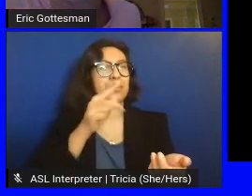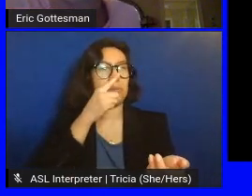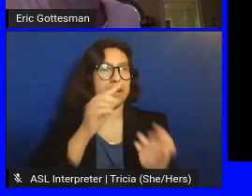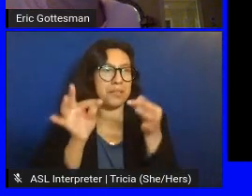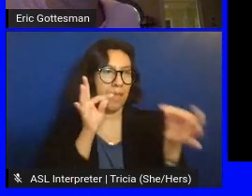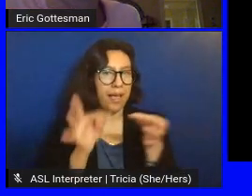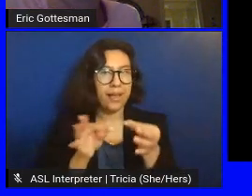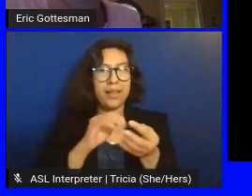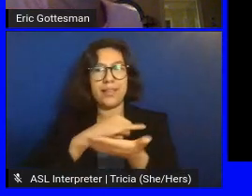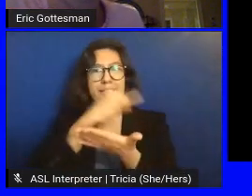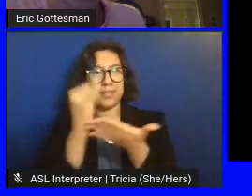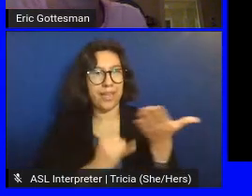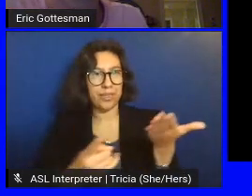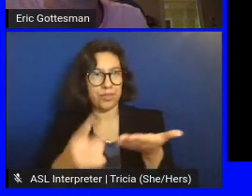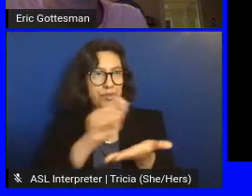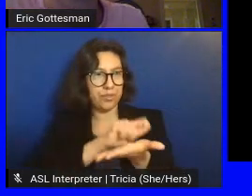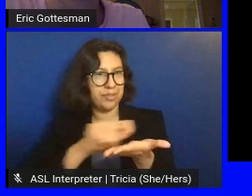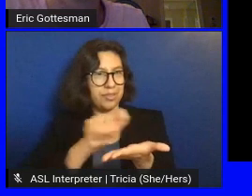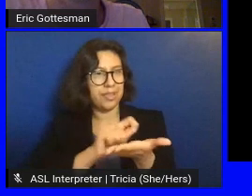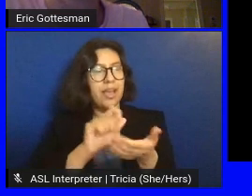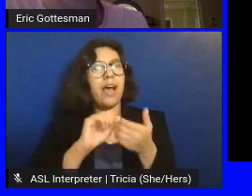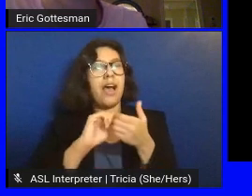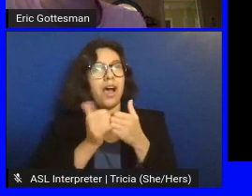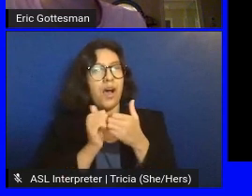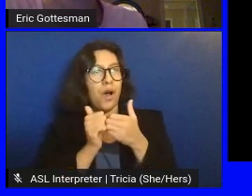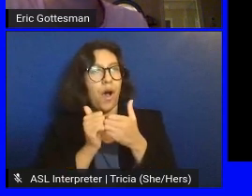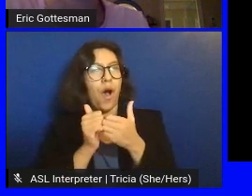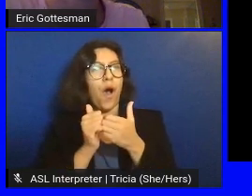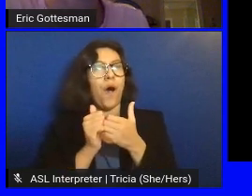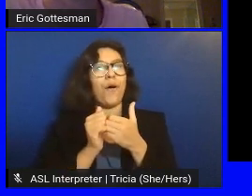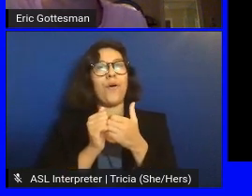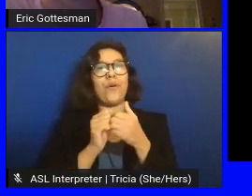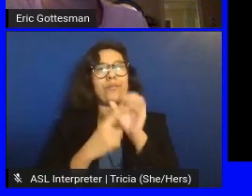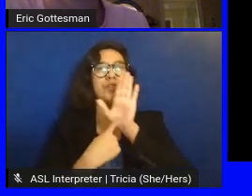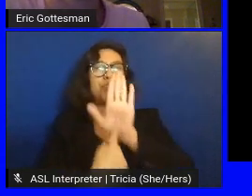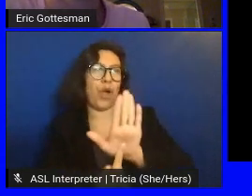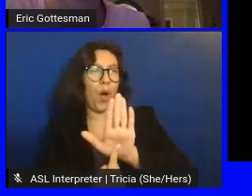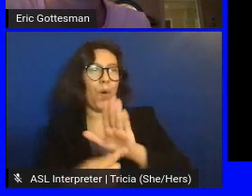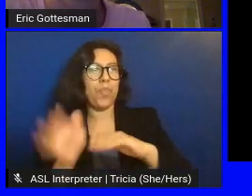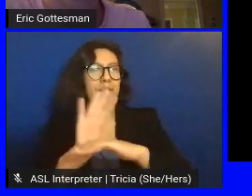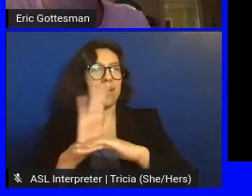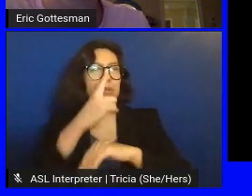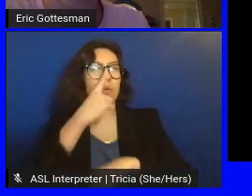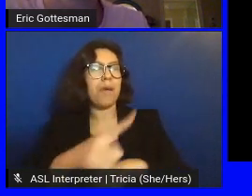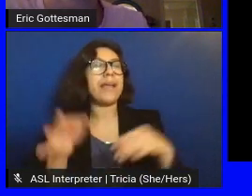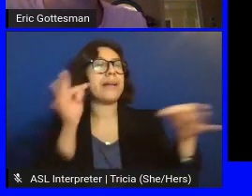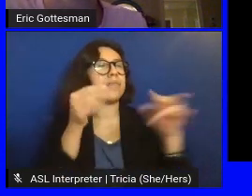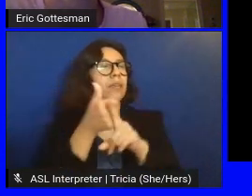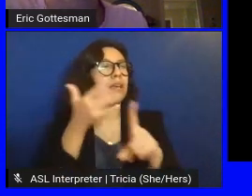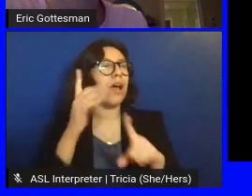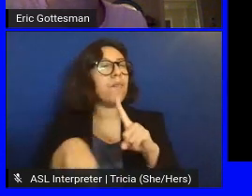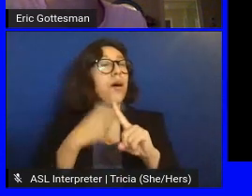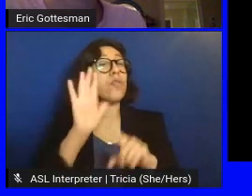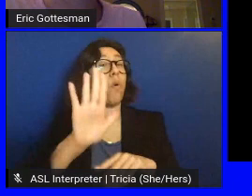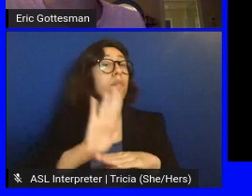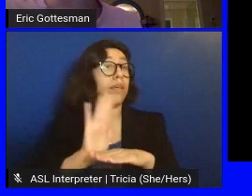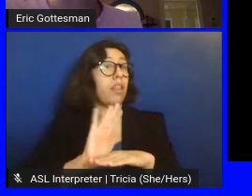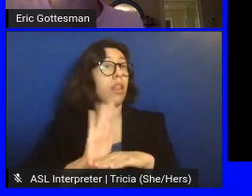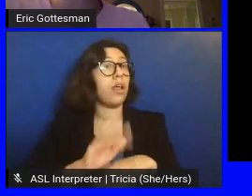The sketch that you were talking about in terms of how to project this film. Could you talk a little bit about the film itself?